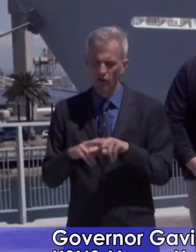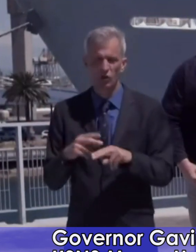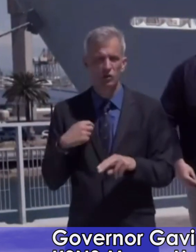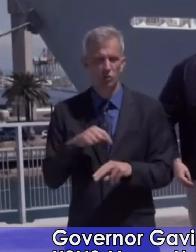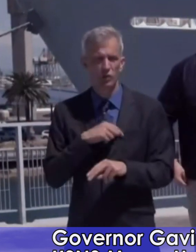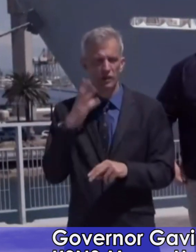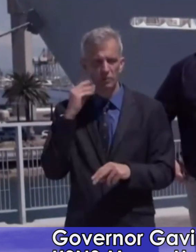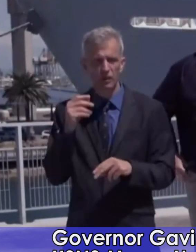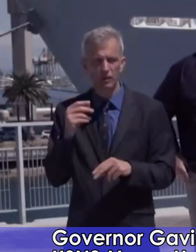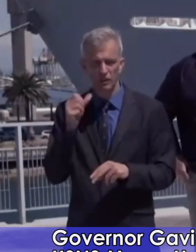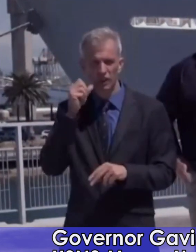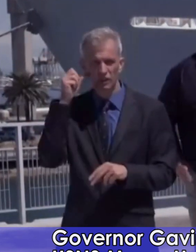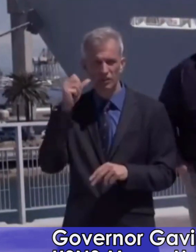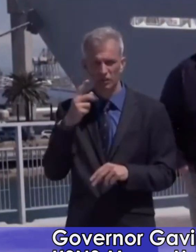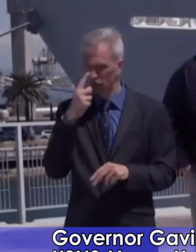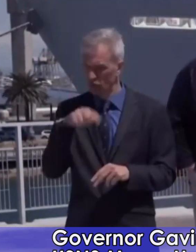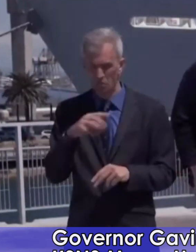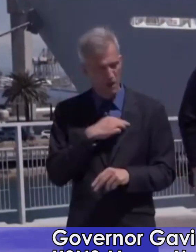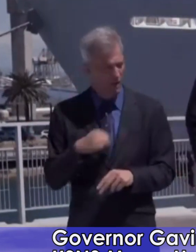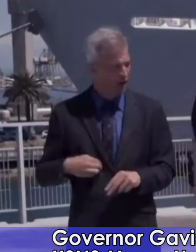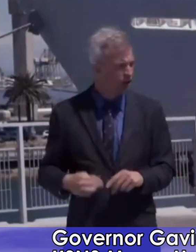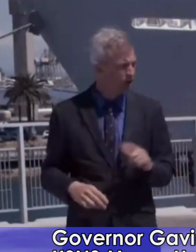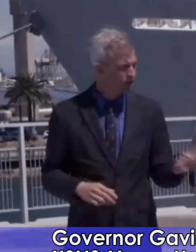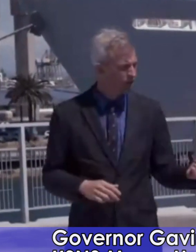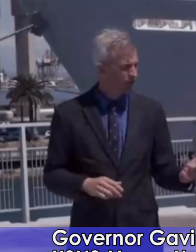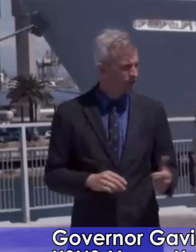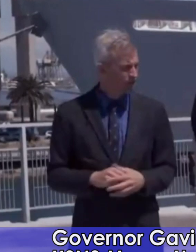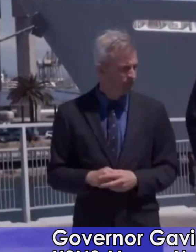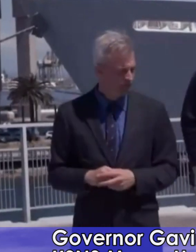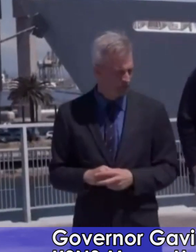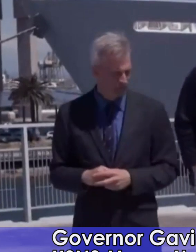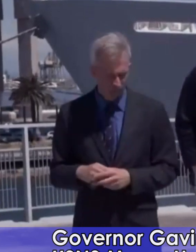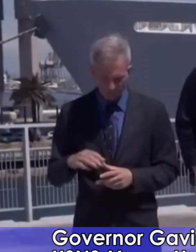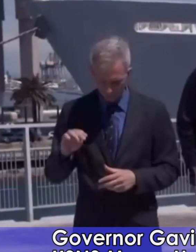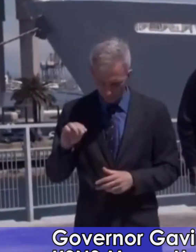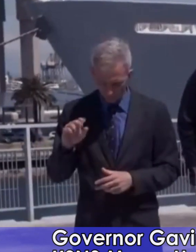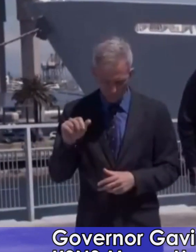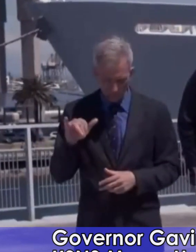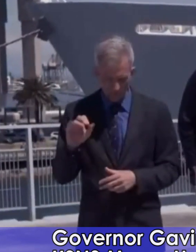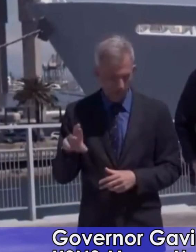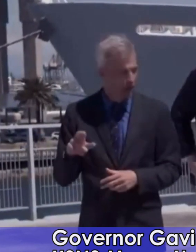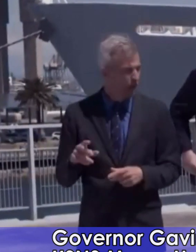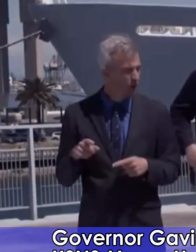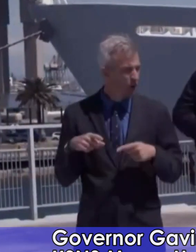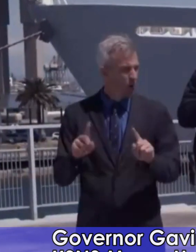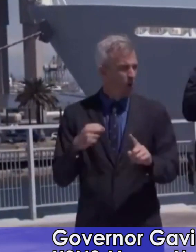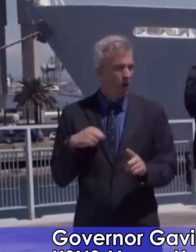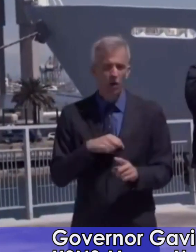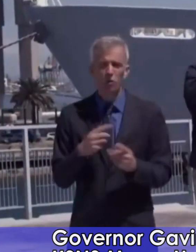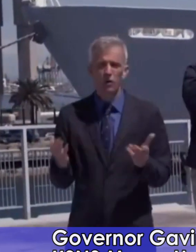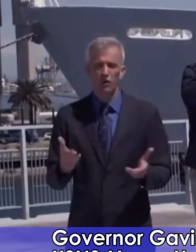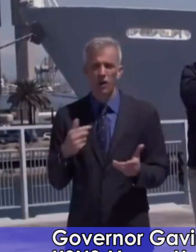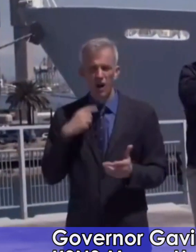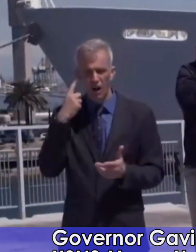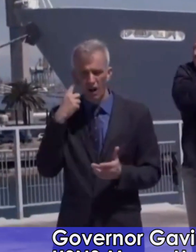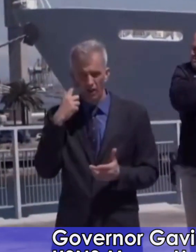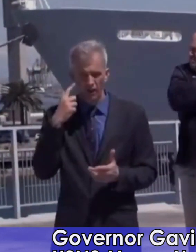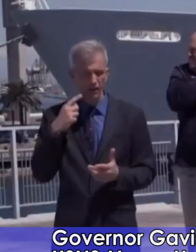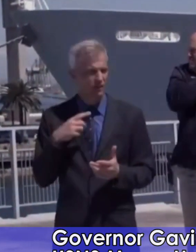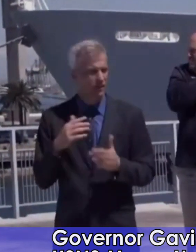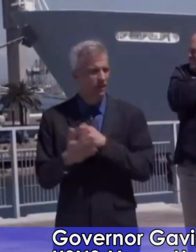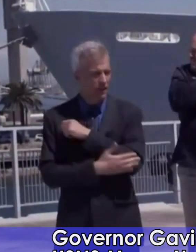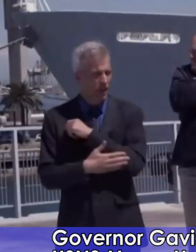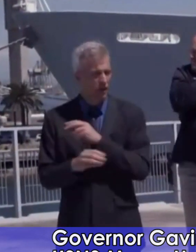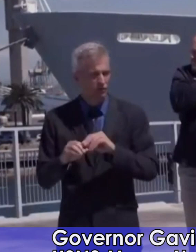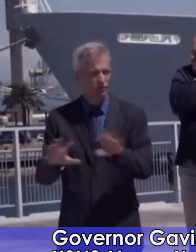more specifically about that. Sure, and I think while we've been here, the county may have put out new numbers. I know Dr. Galley is here from the